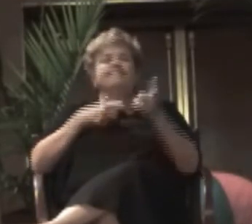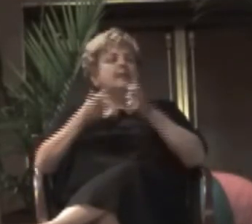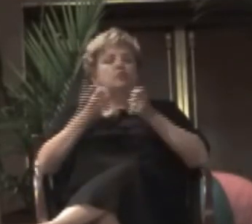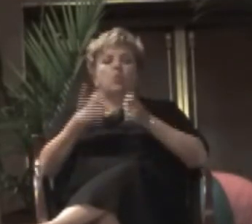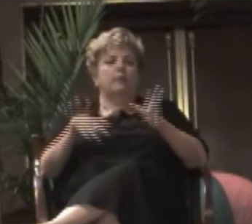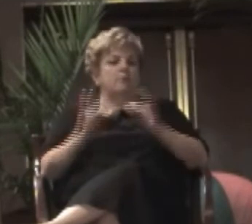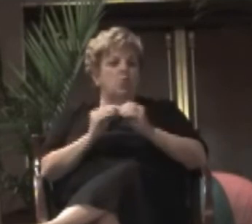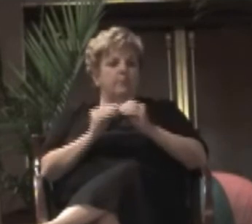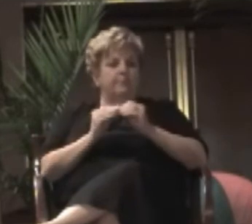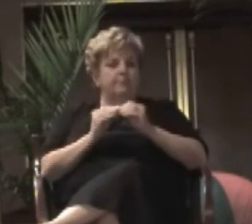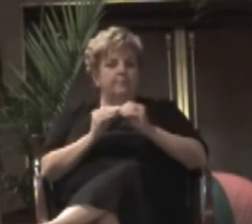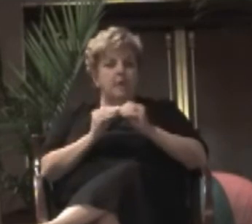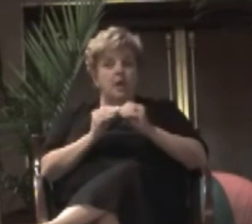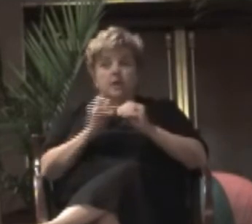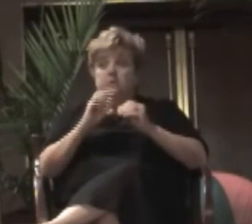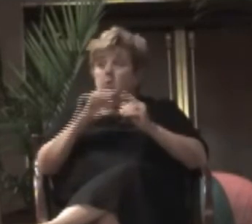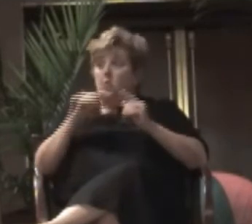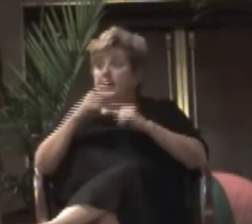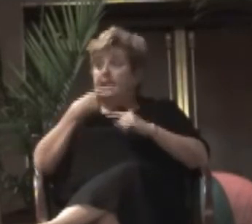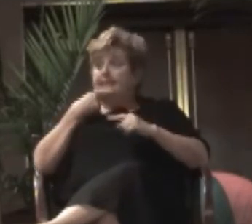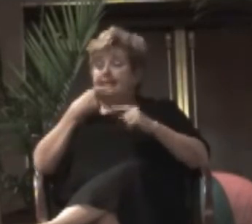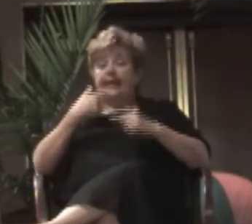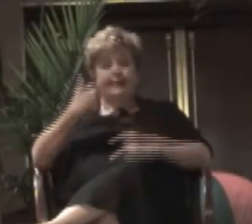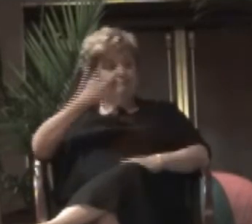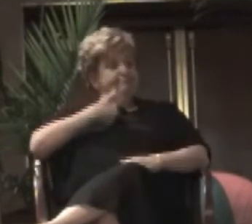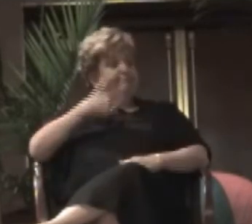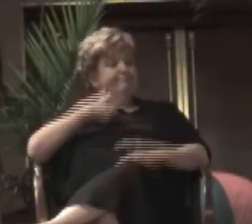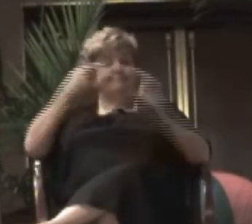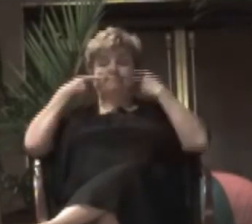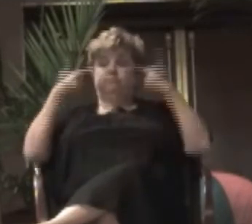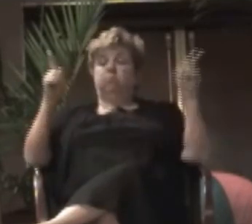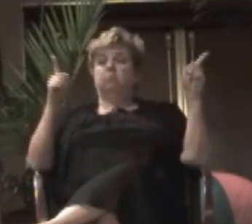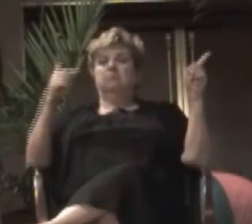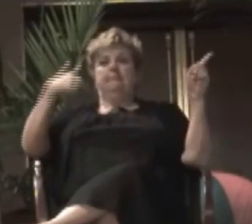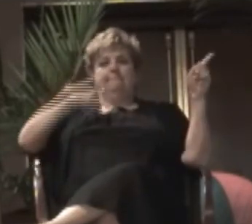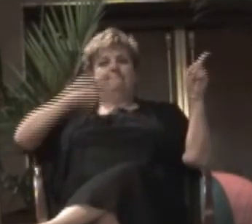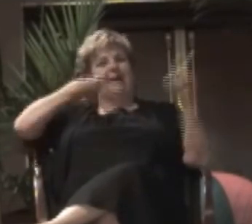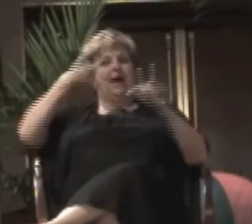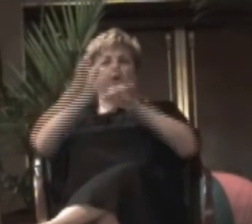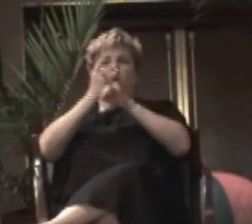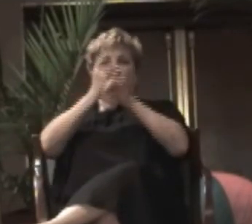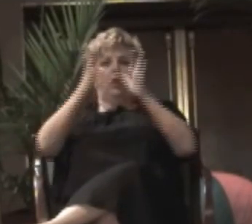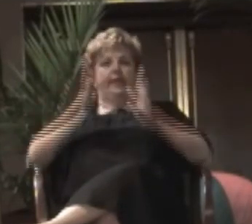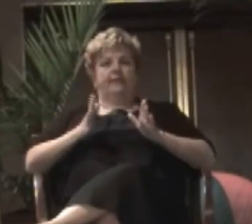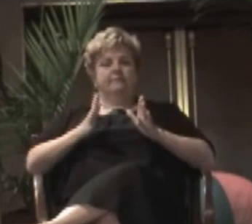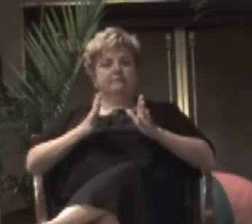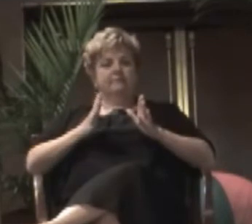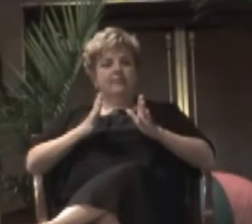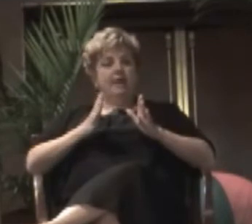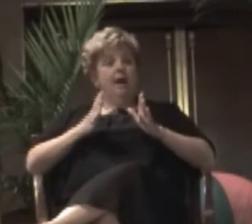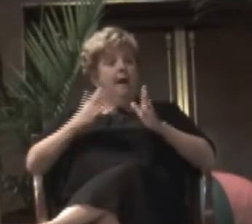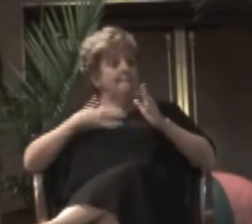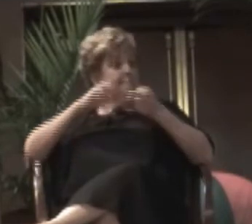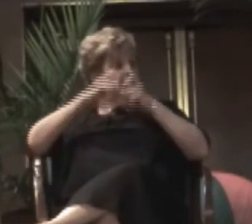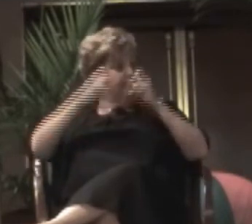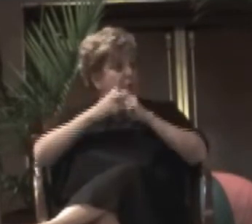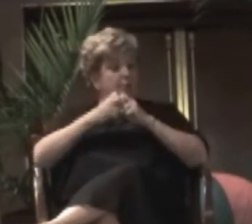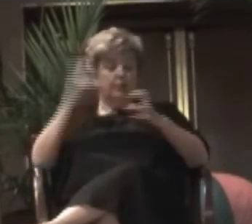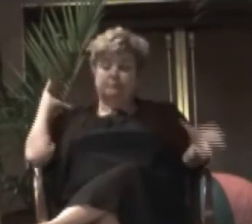I'm an alcoholic, I have told you the sum total of my problem. What's wrong with this guy is that I